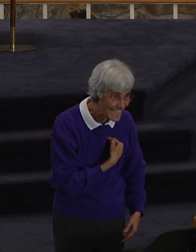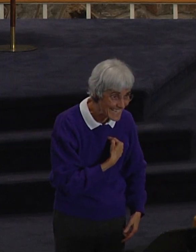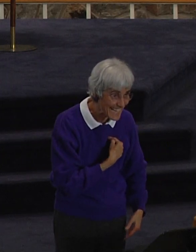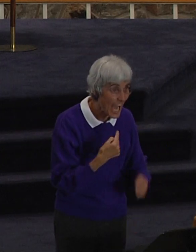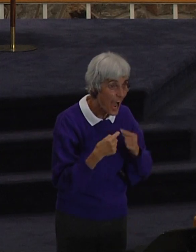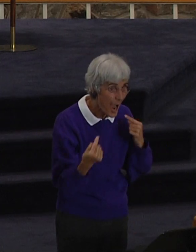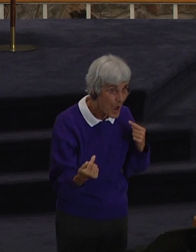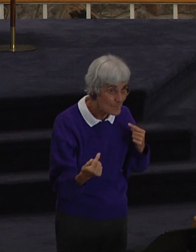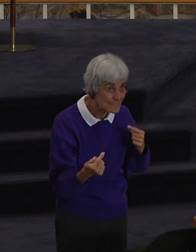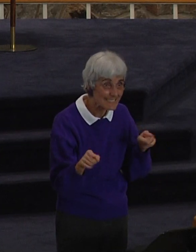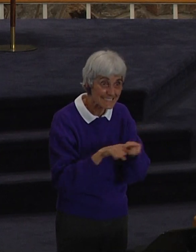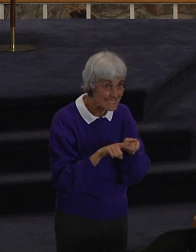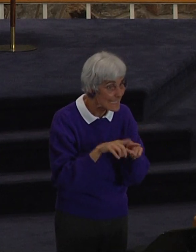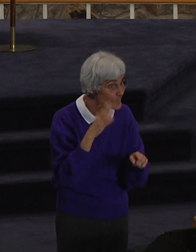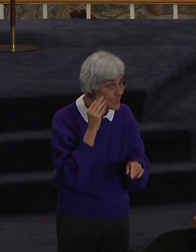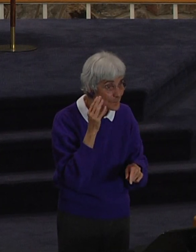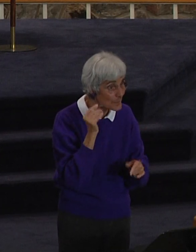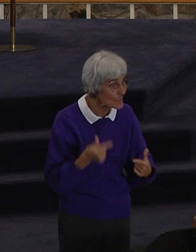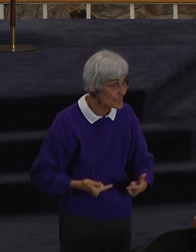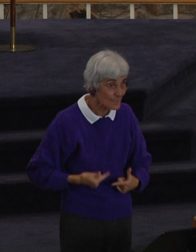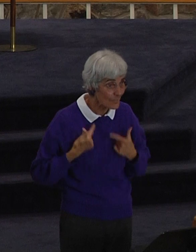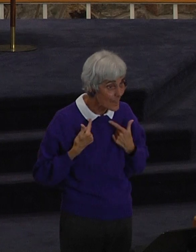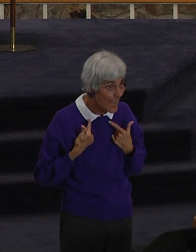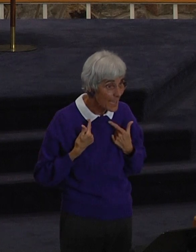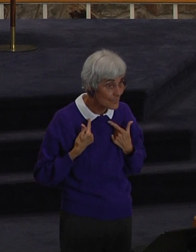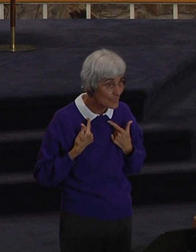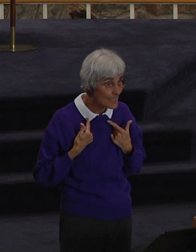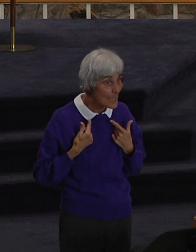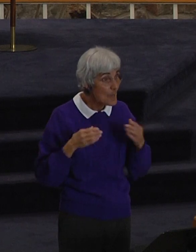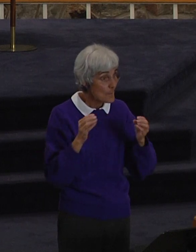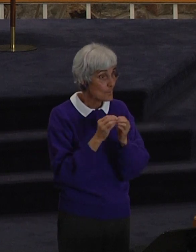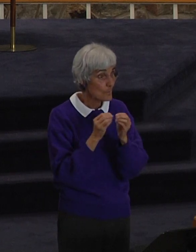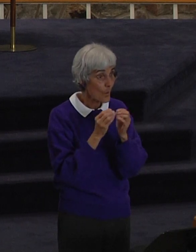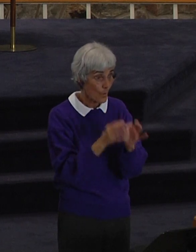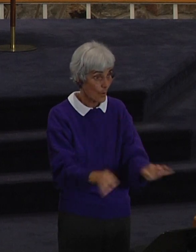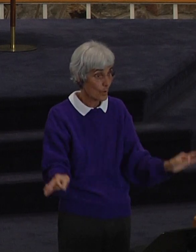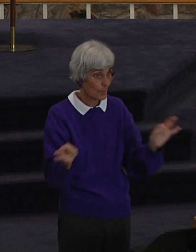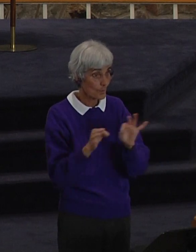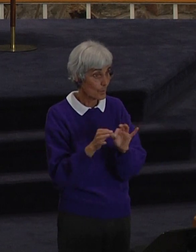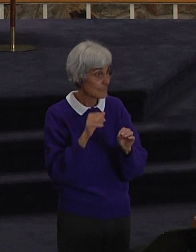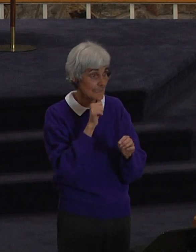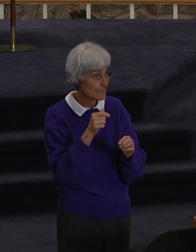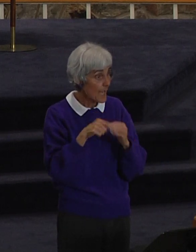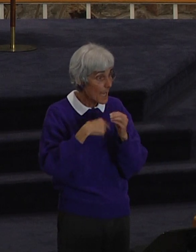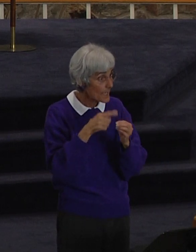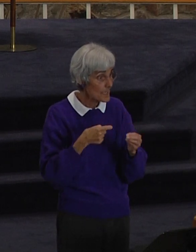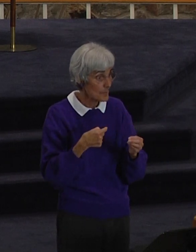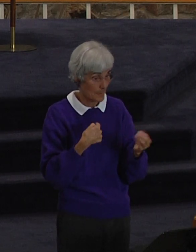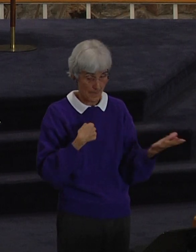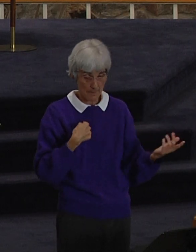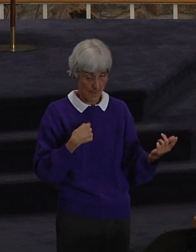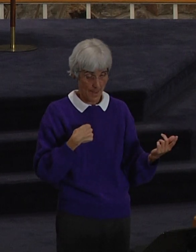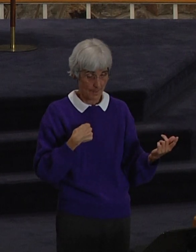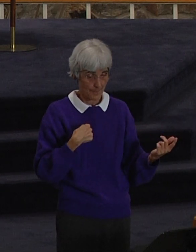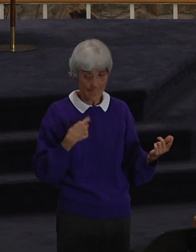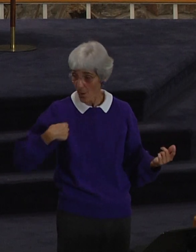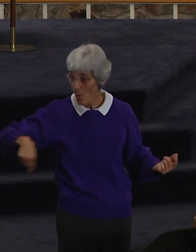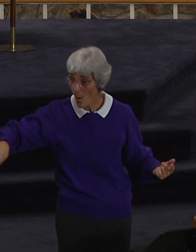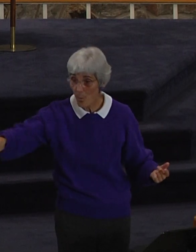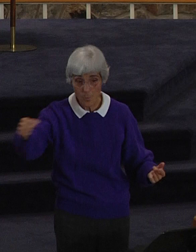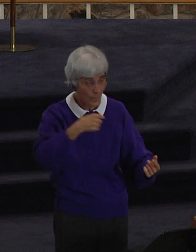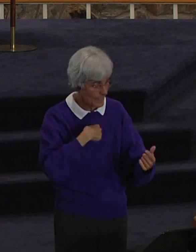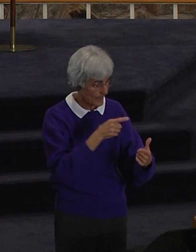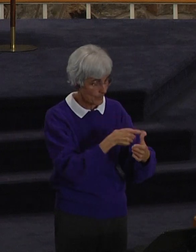same experience. And more than that, it's not about me. It's not about just we.